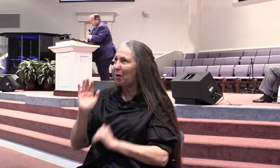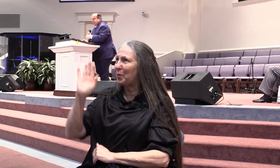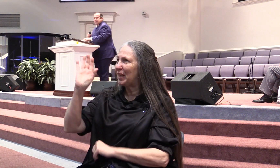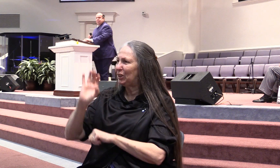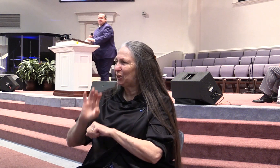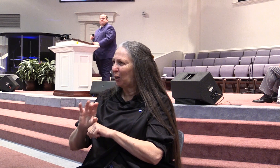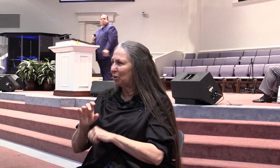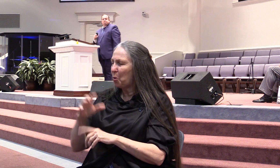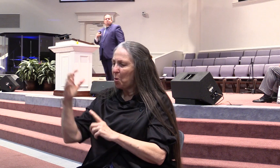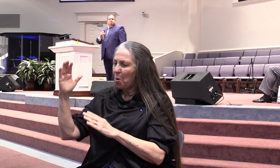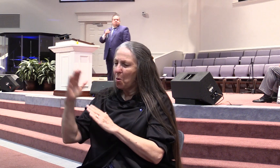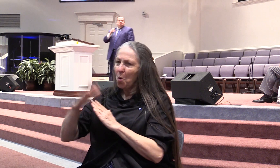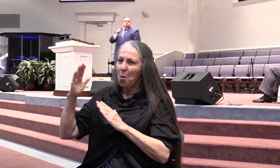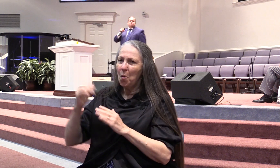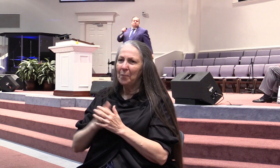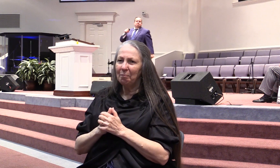church.